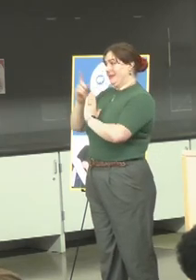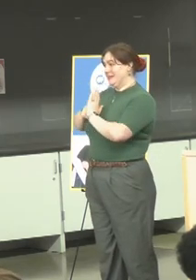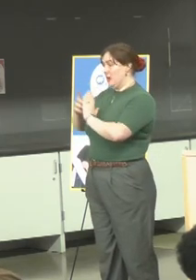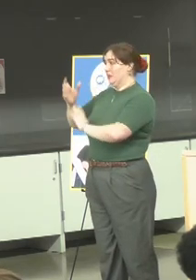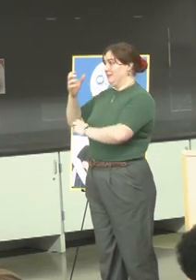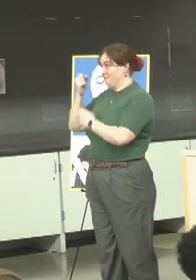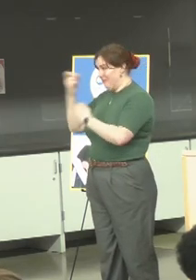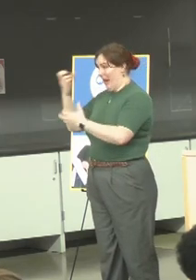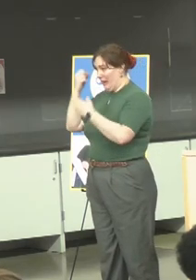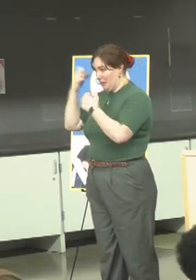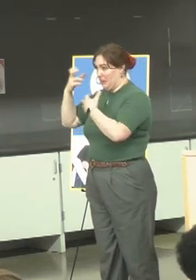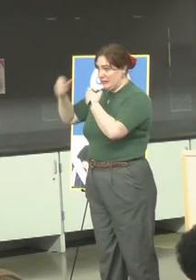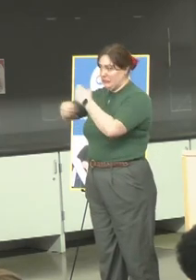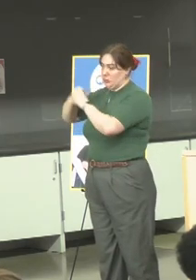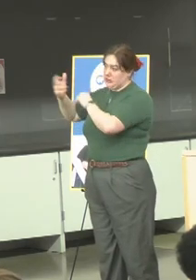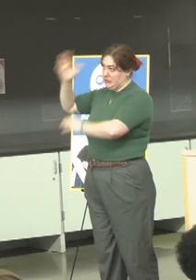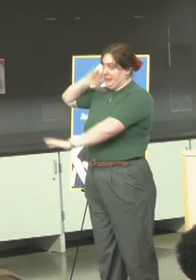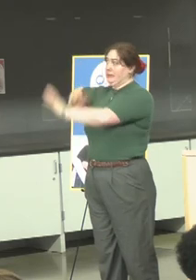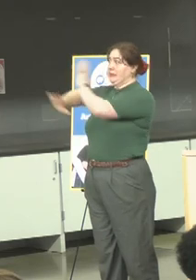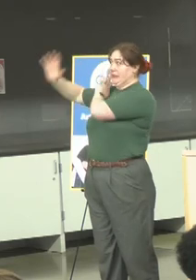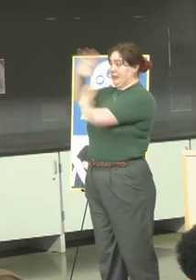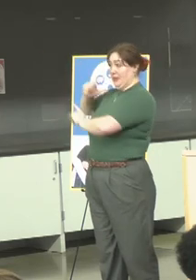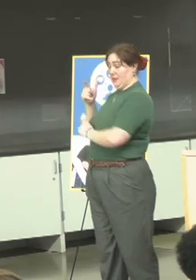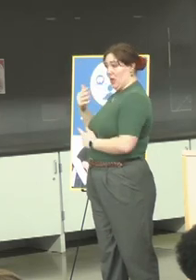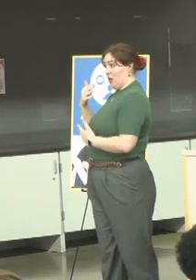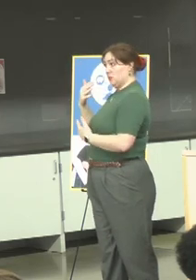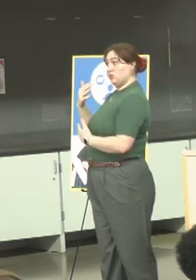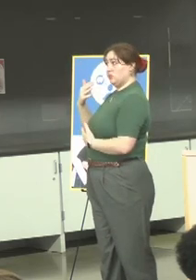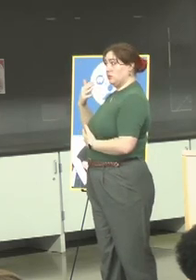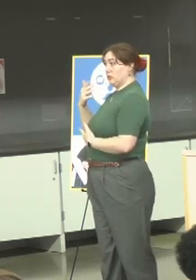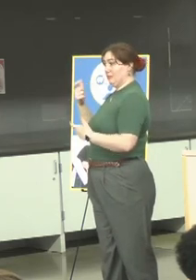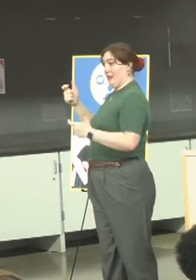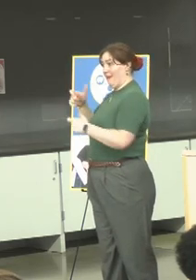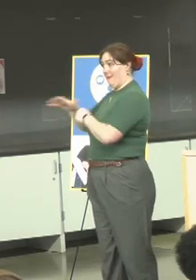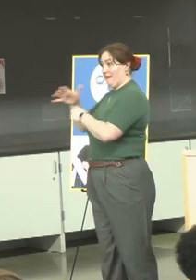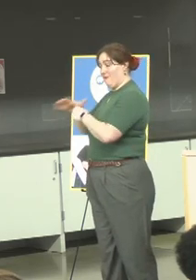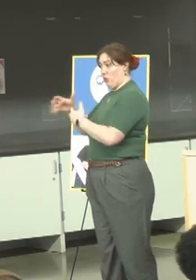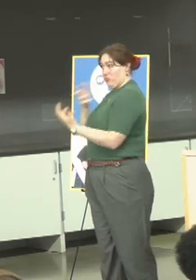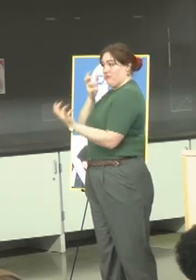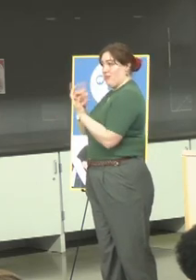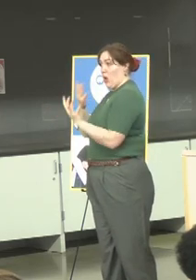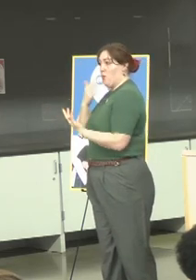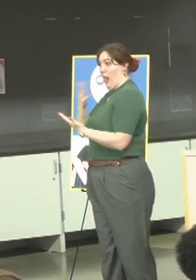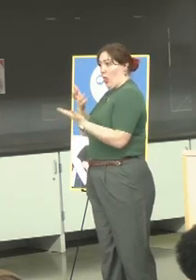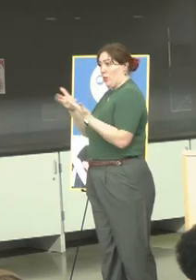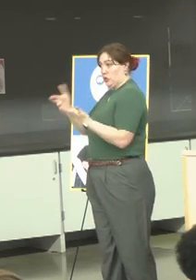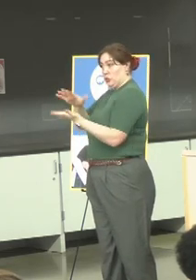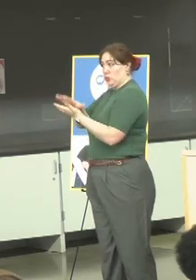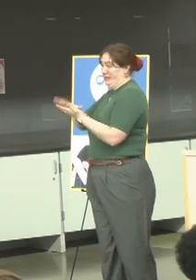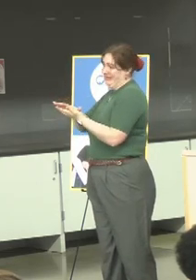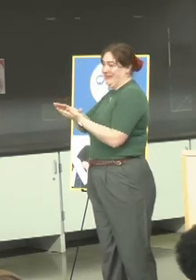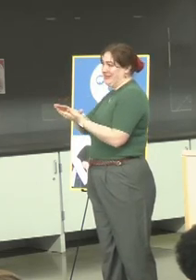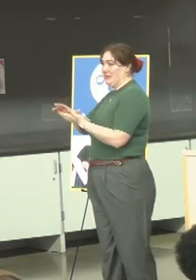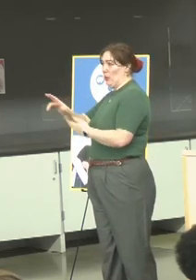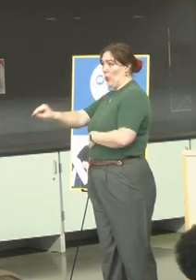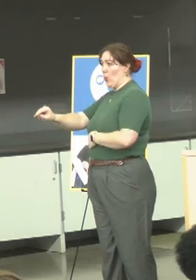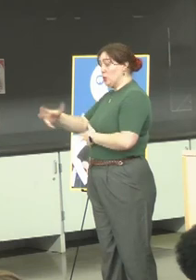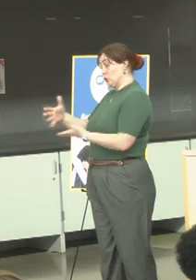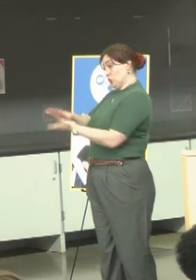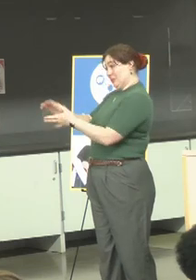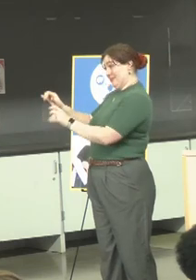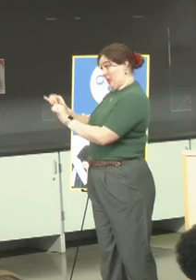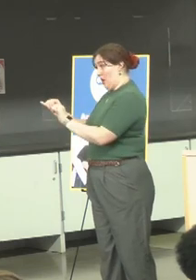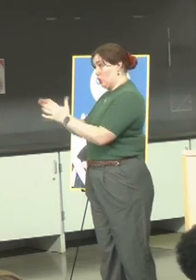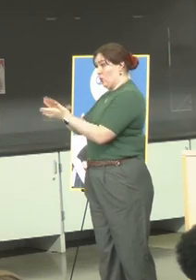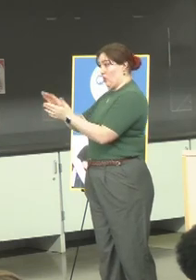aren't large enough to accommodate a well-resourced school. So in considering school size, school environment, and